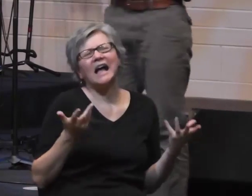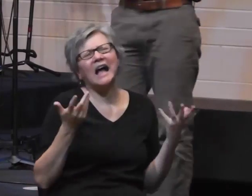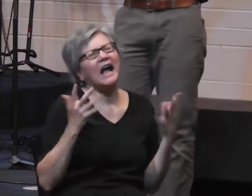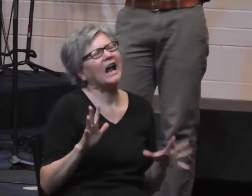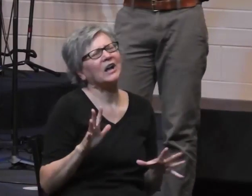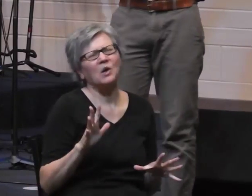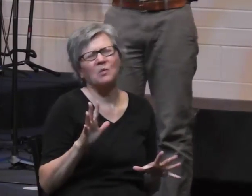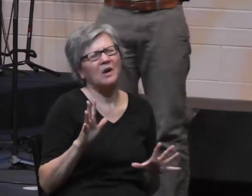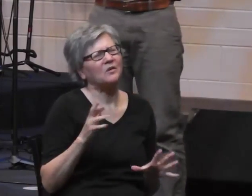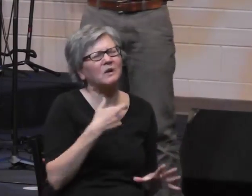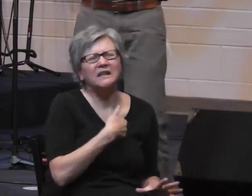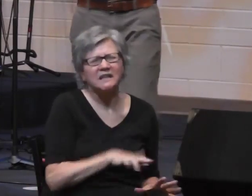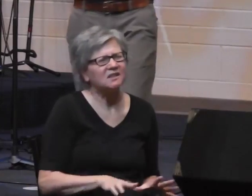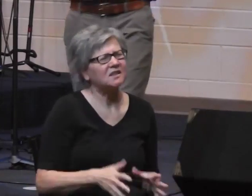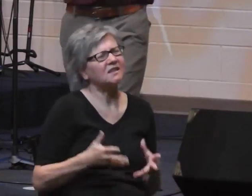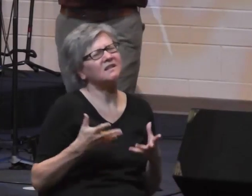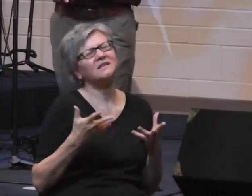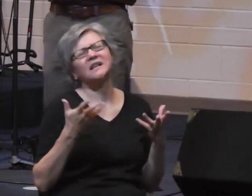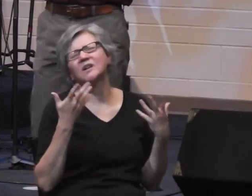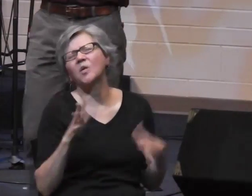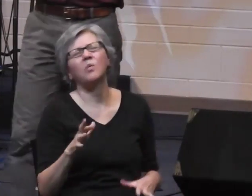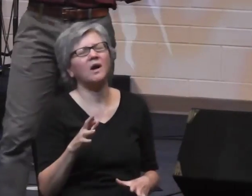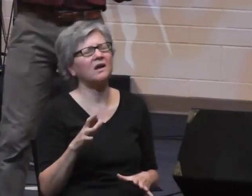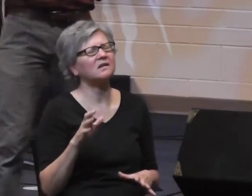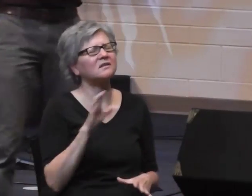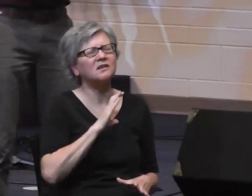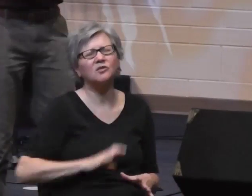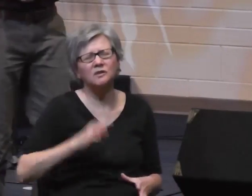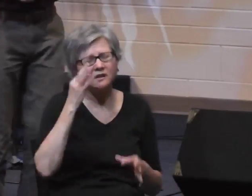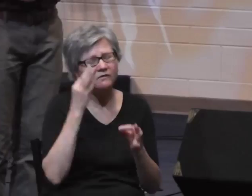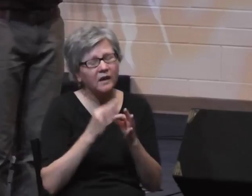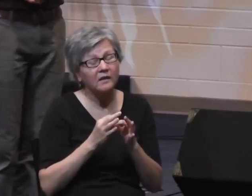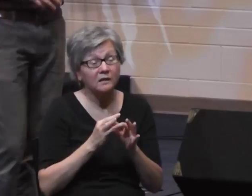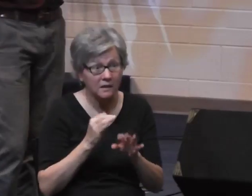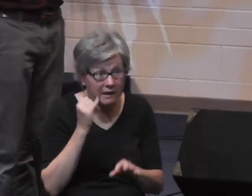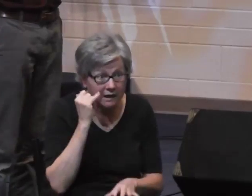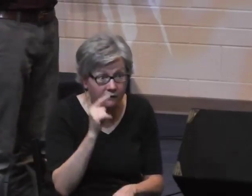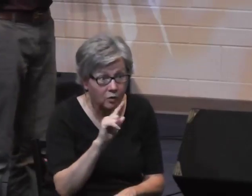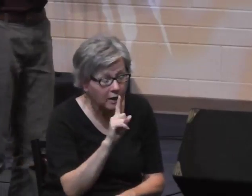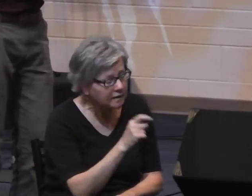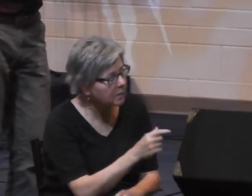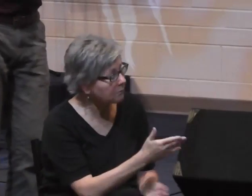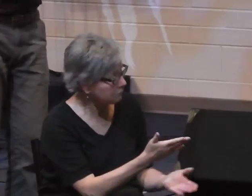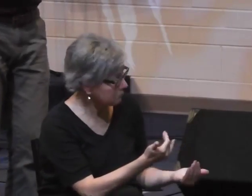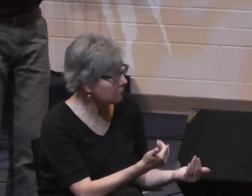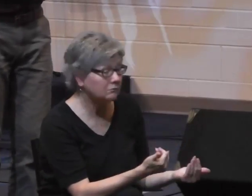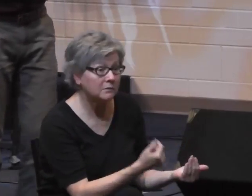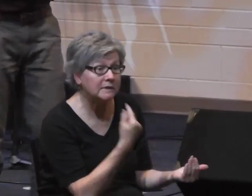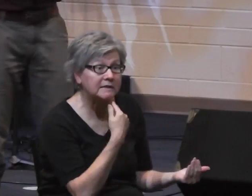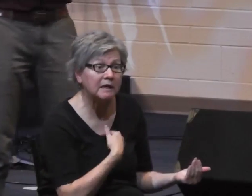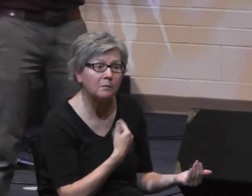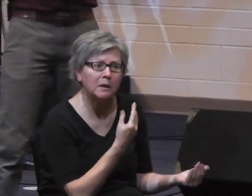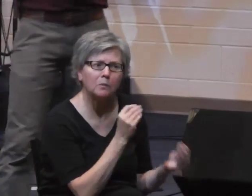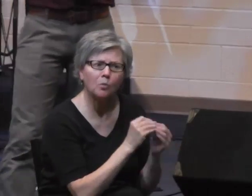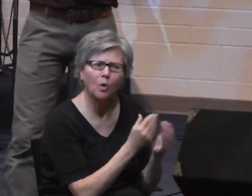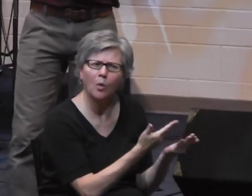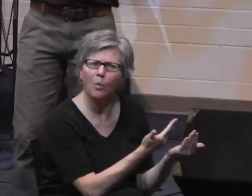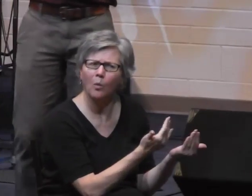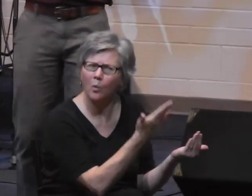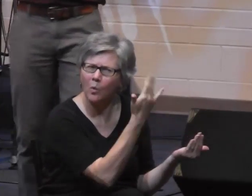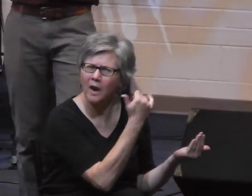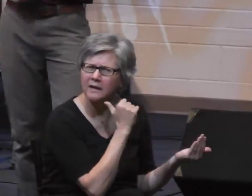nothing to do with religion or with Christianity. If you follow up with them and ask them, yeah, tell me more about that.